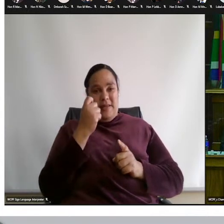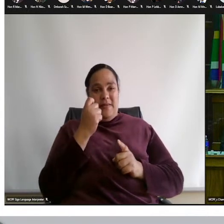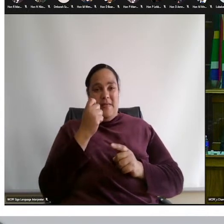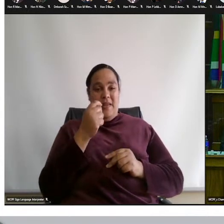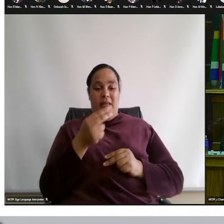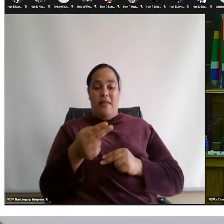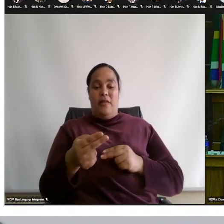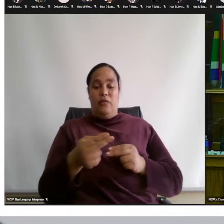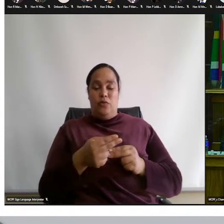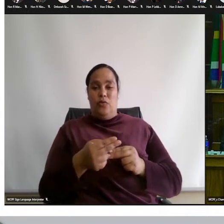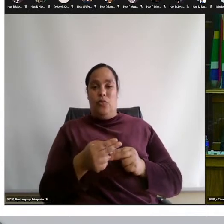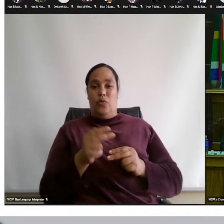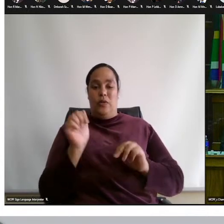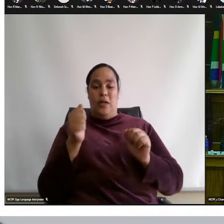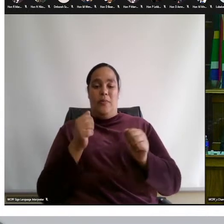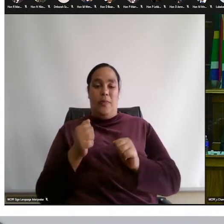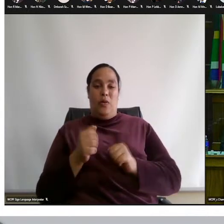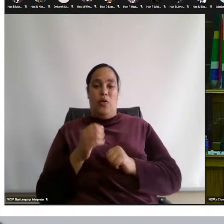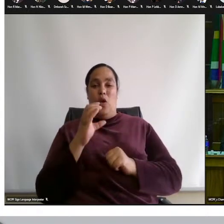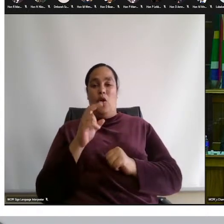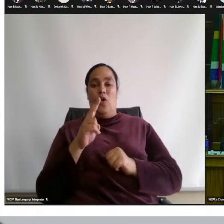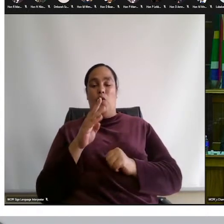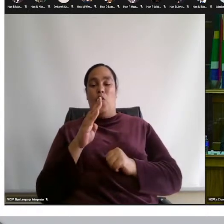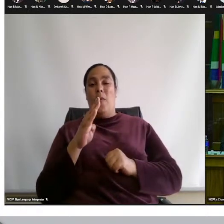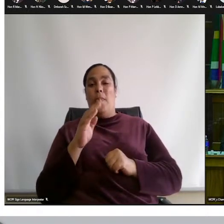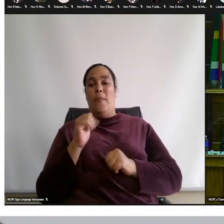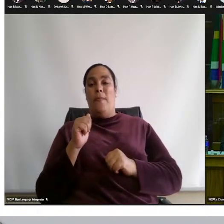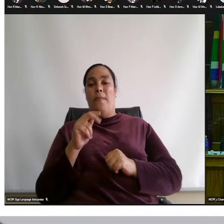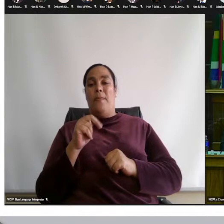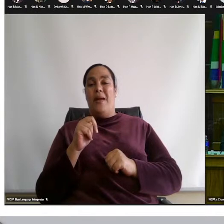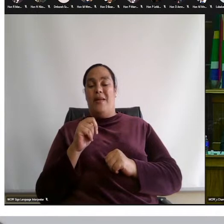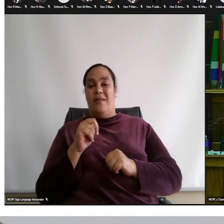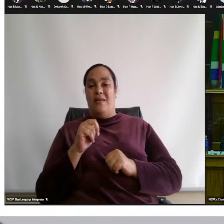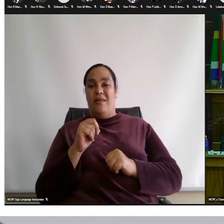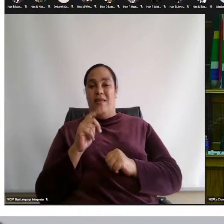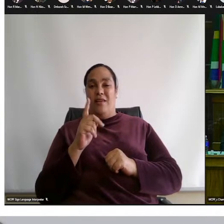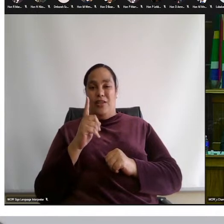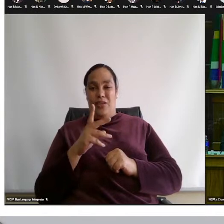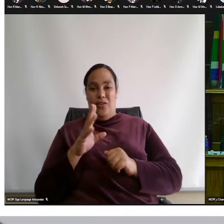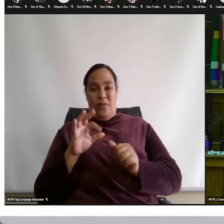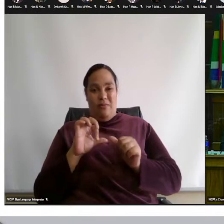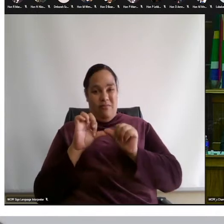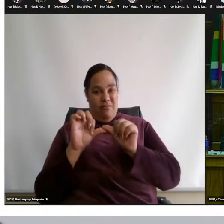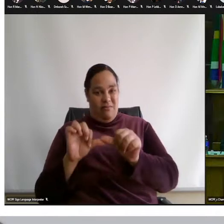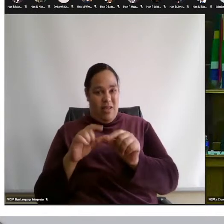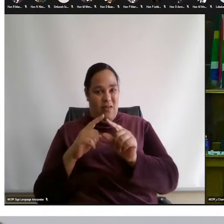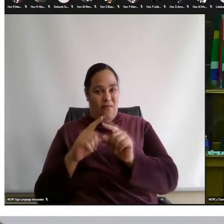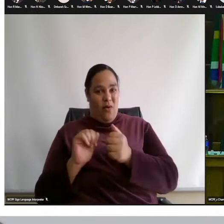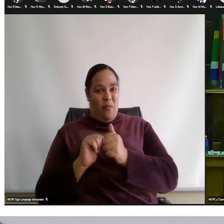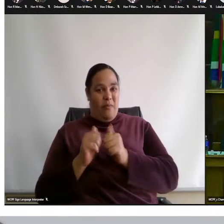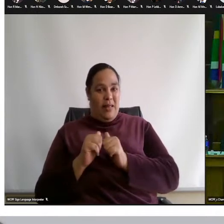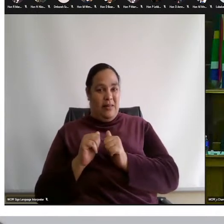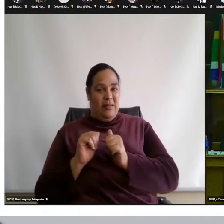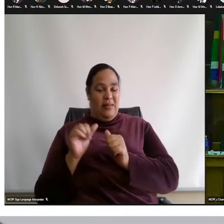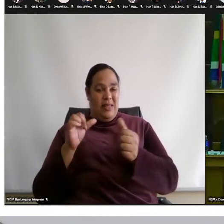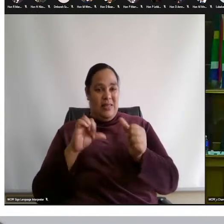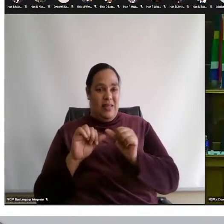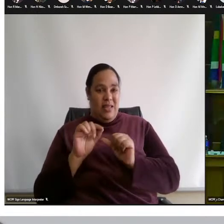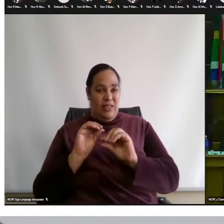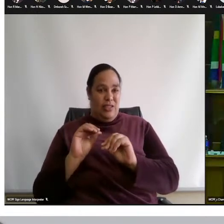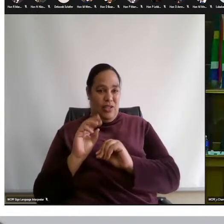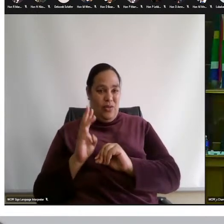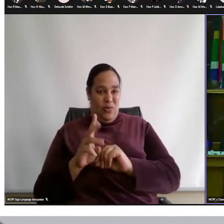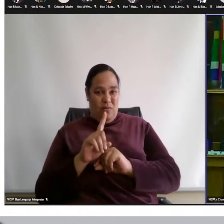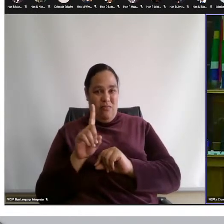temporarily employing Cuban specialists would be a sustainable means of improving maths and science teaching? Thanks,